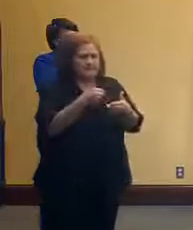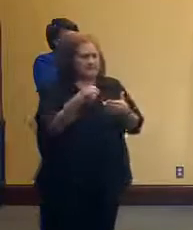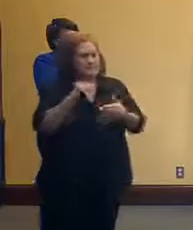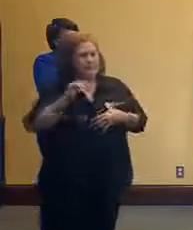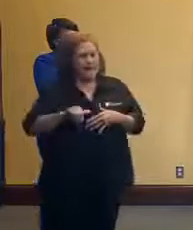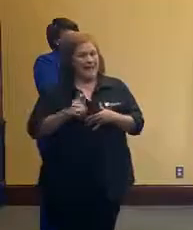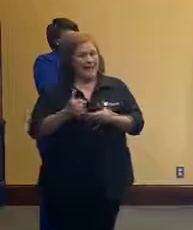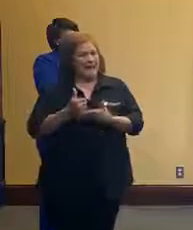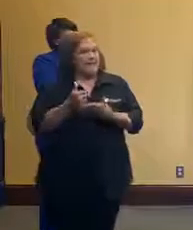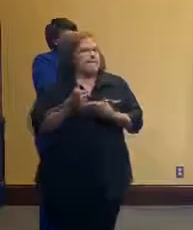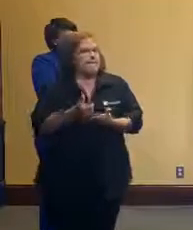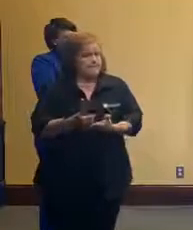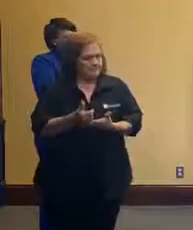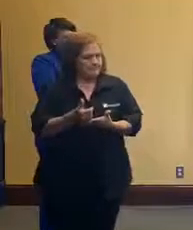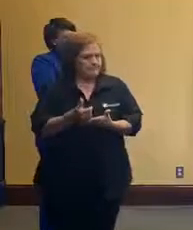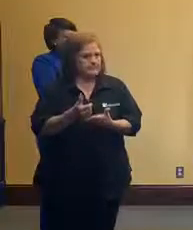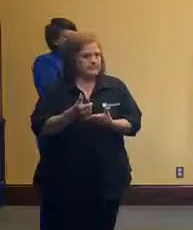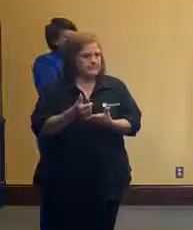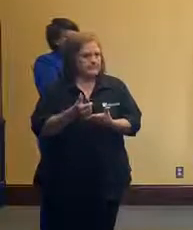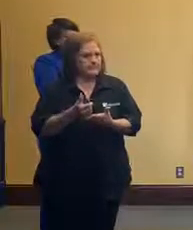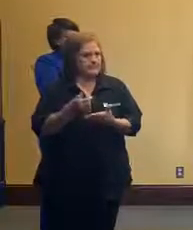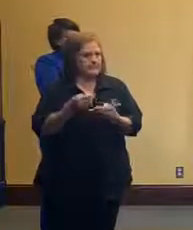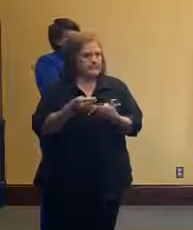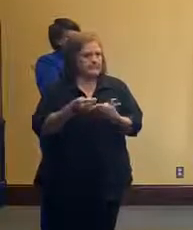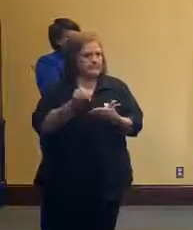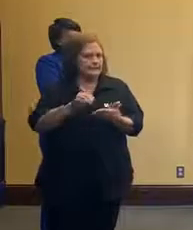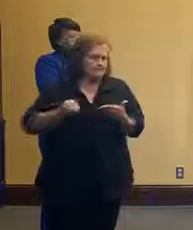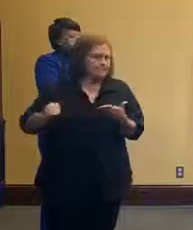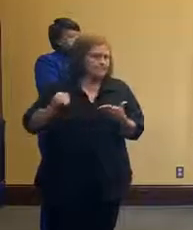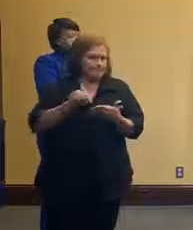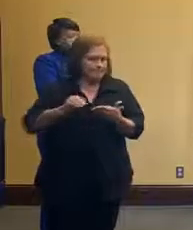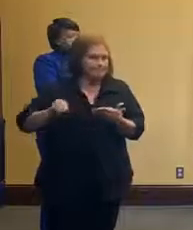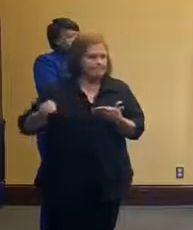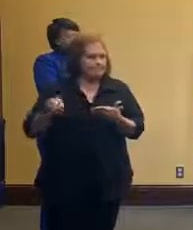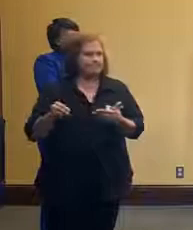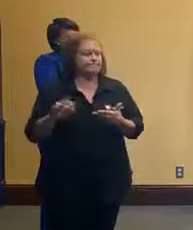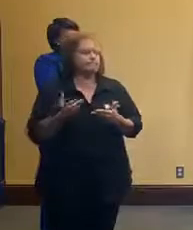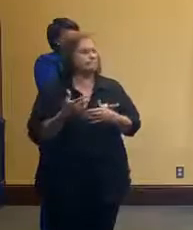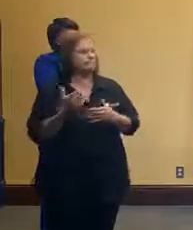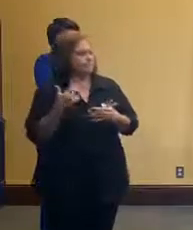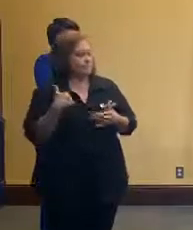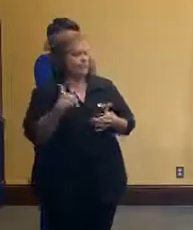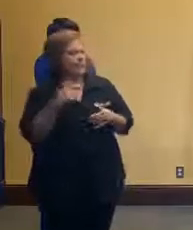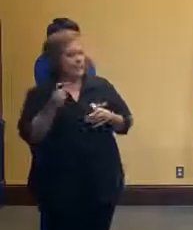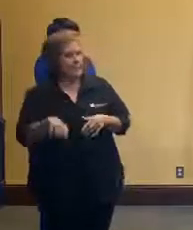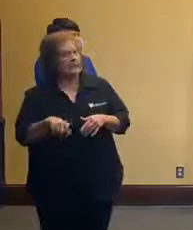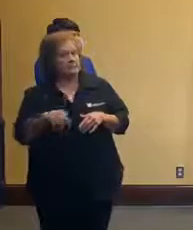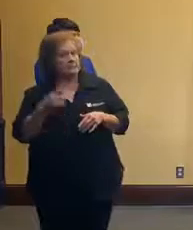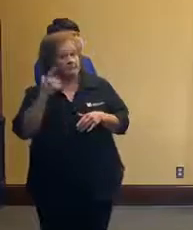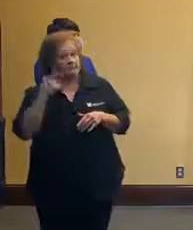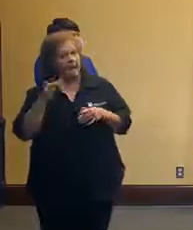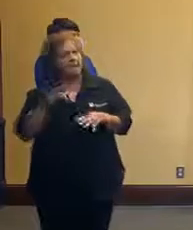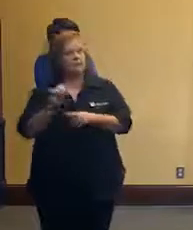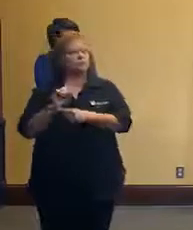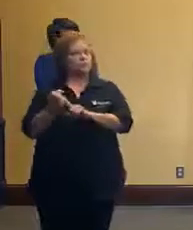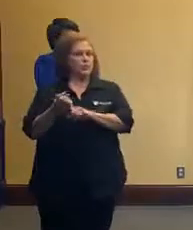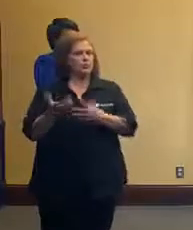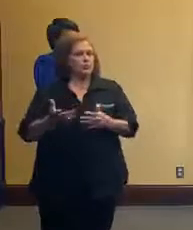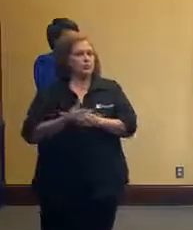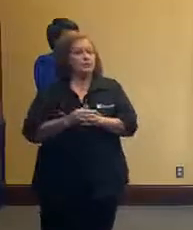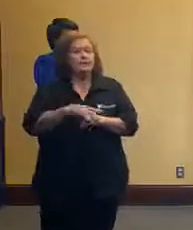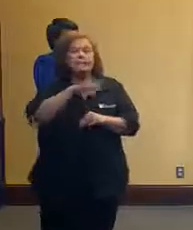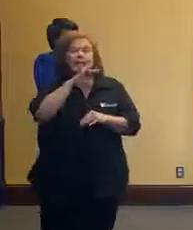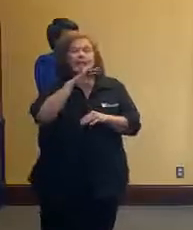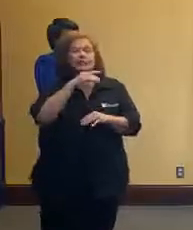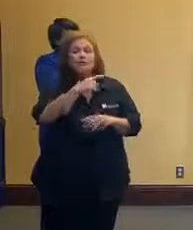creates significant millions and millions of dollars of savings, and we need them now more than ever. Sanitation, as